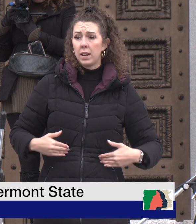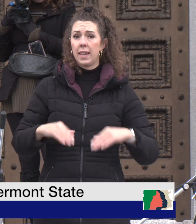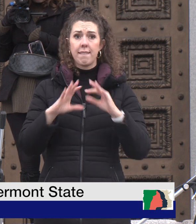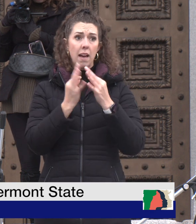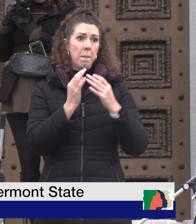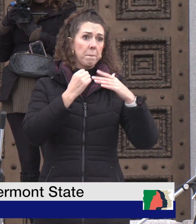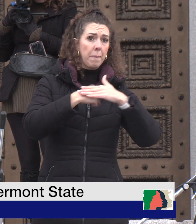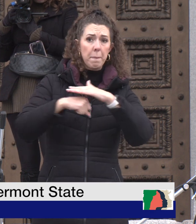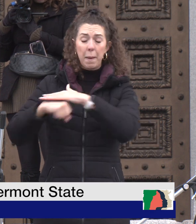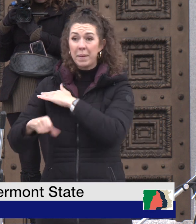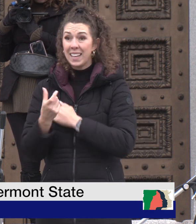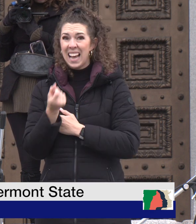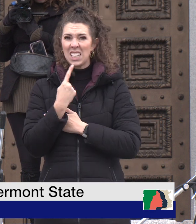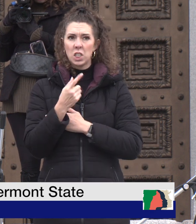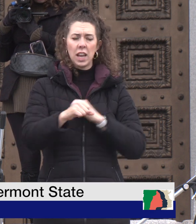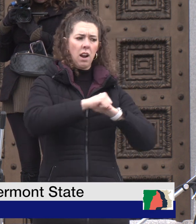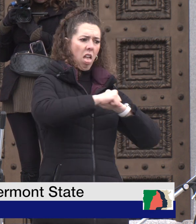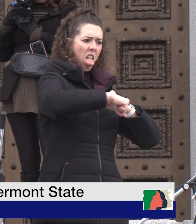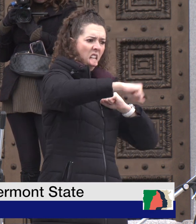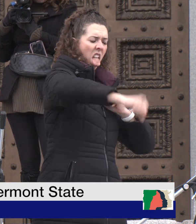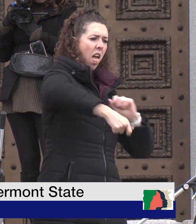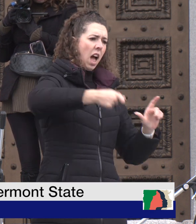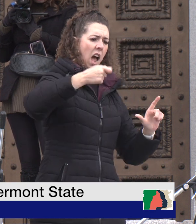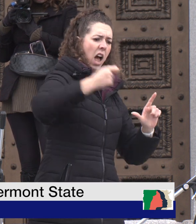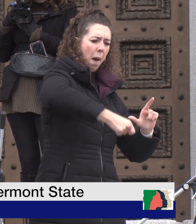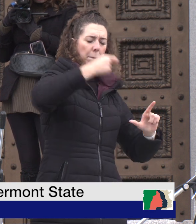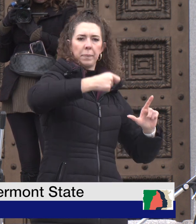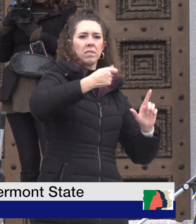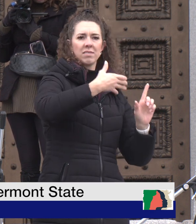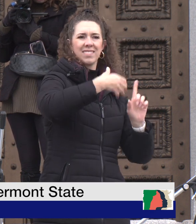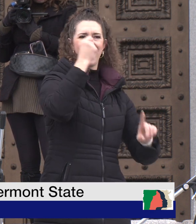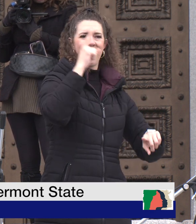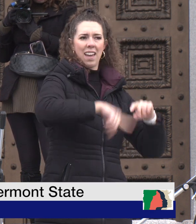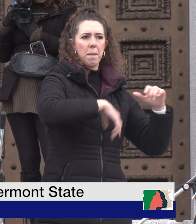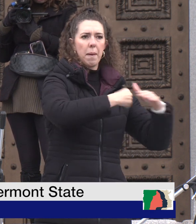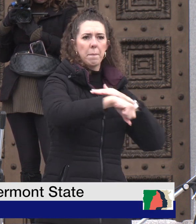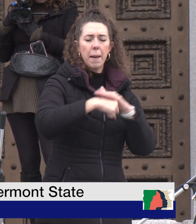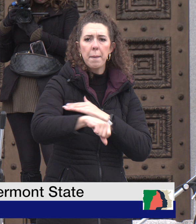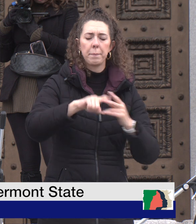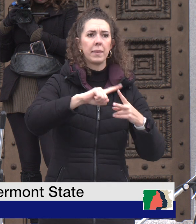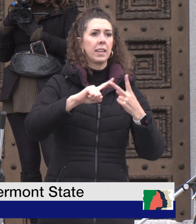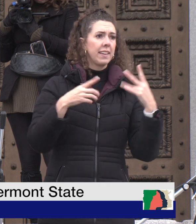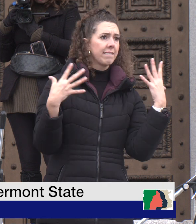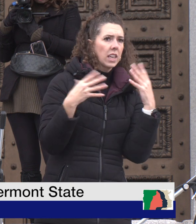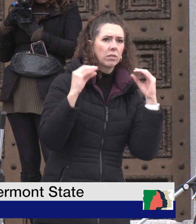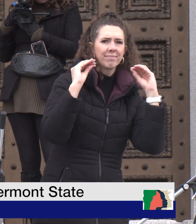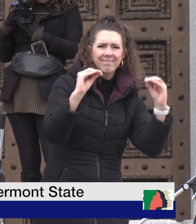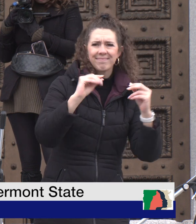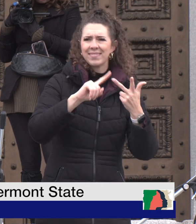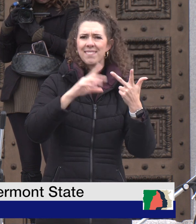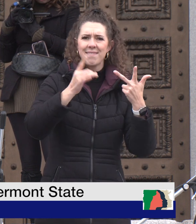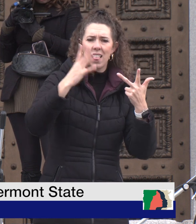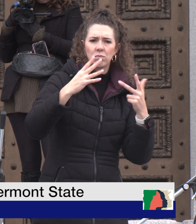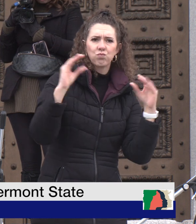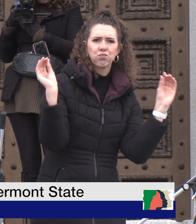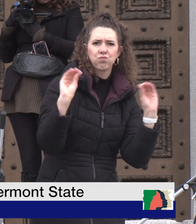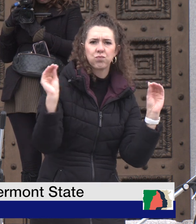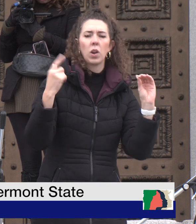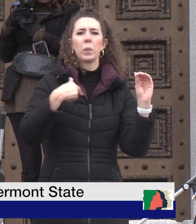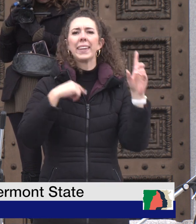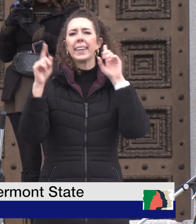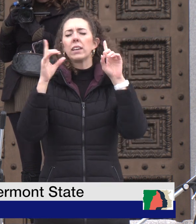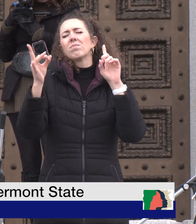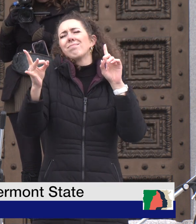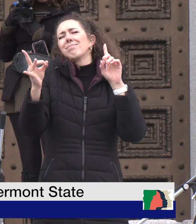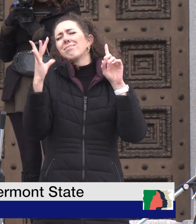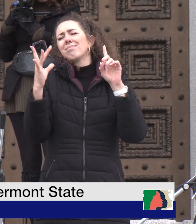long prison sentences cruelly deny, and to live free from fear and violence. We have heard heartbreaking stories from our sisters